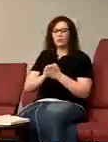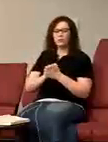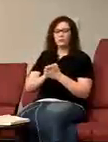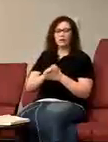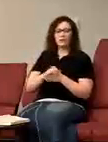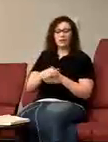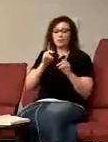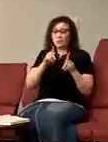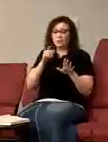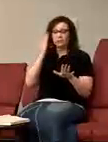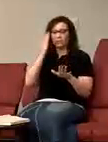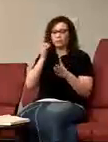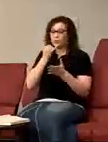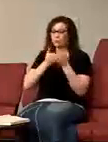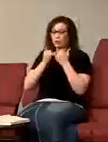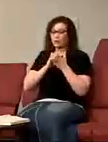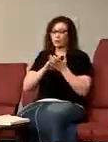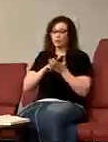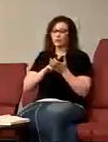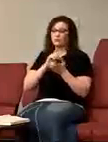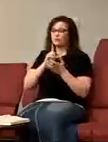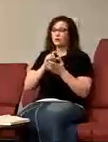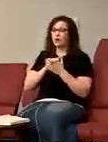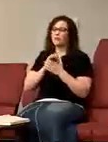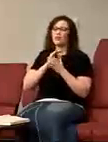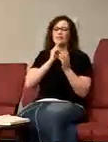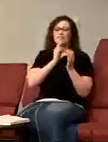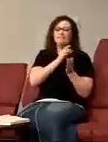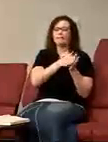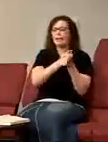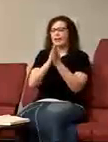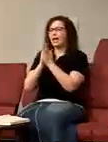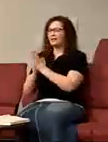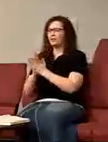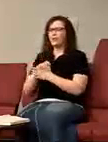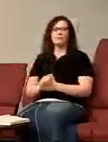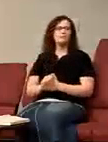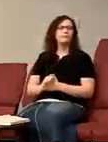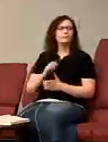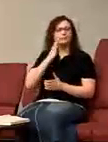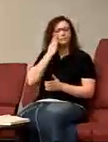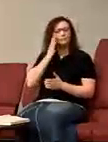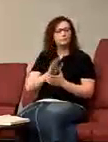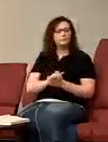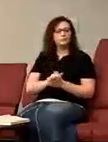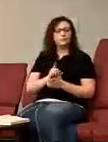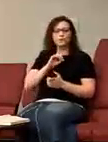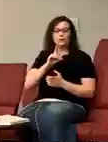I got to get this thing fixed. And so anyway, I went to this place and I explained to the guy what's the matter, the owner what's the matter. And this